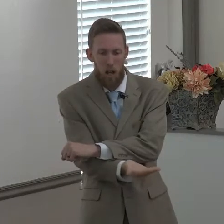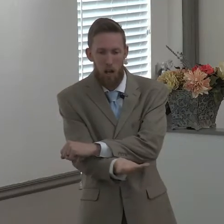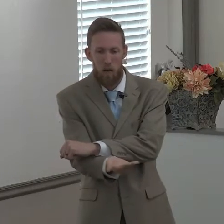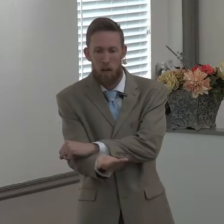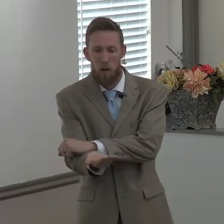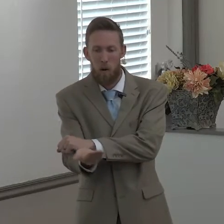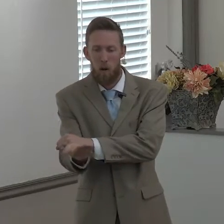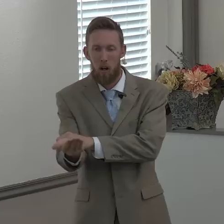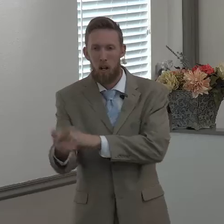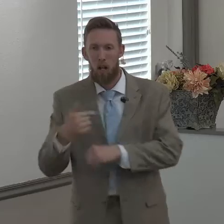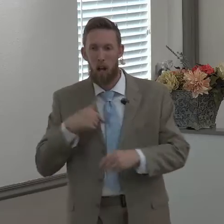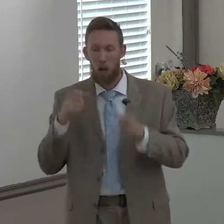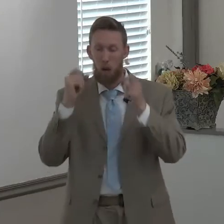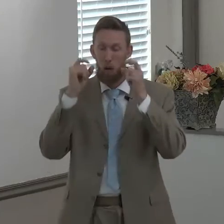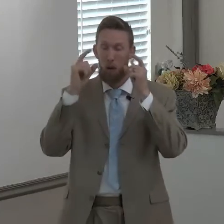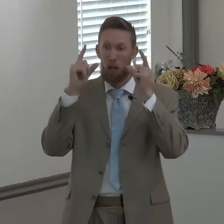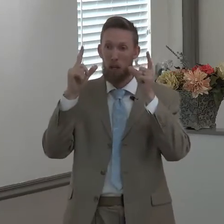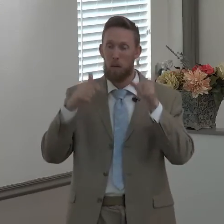Don't do that.